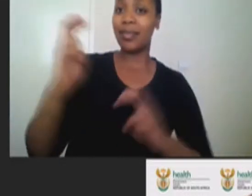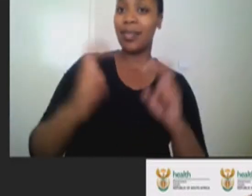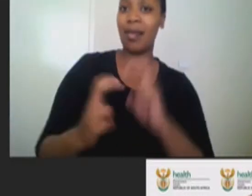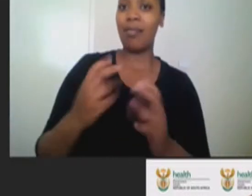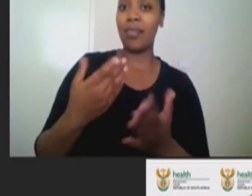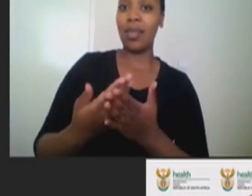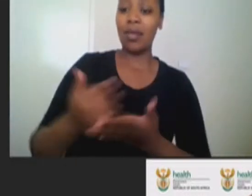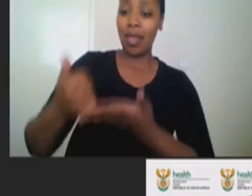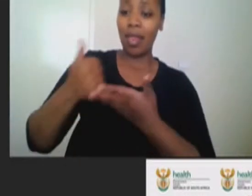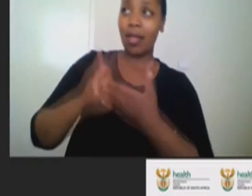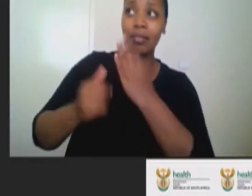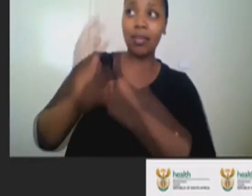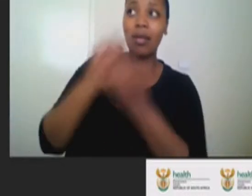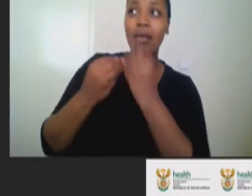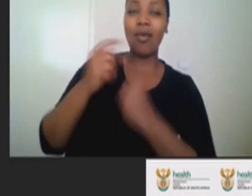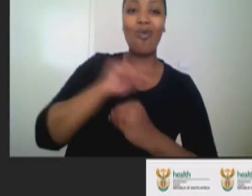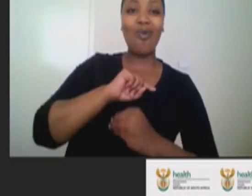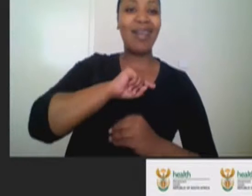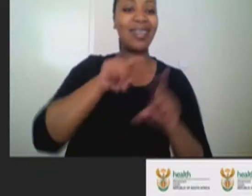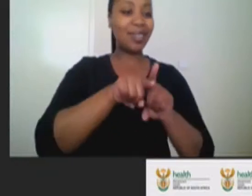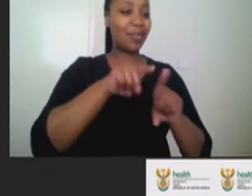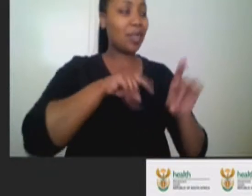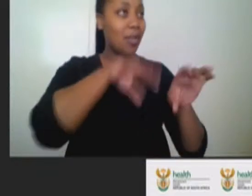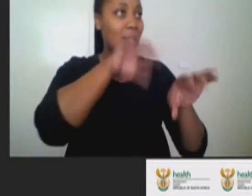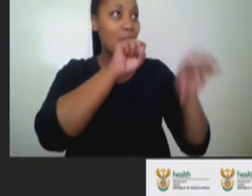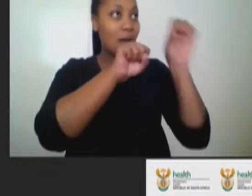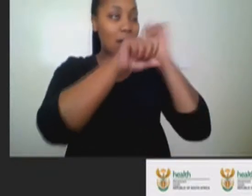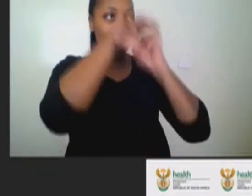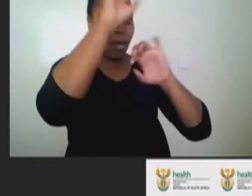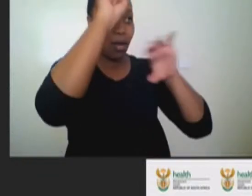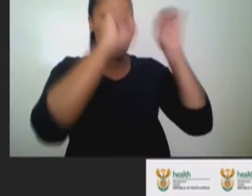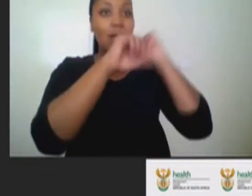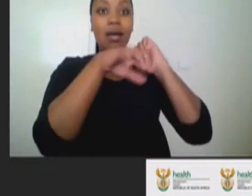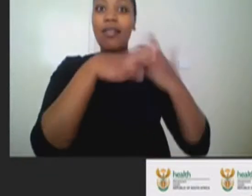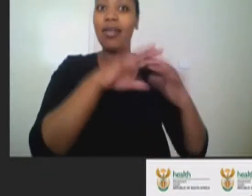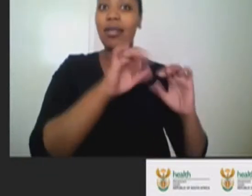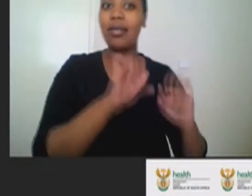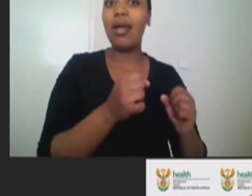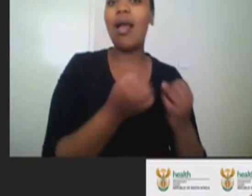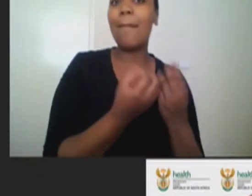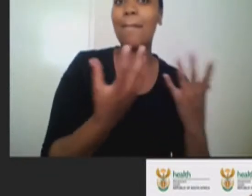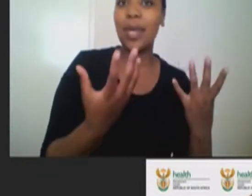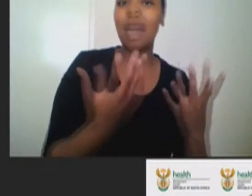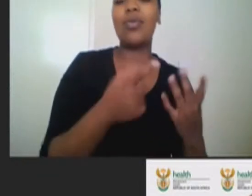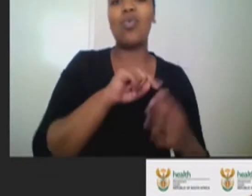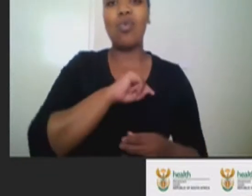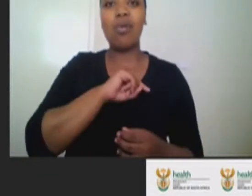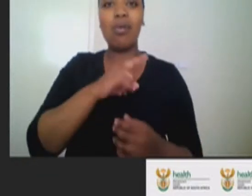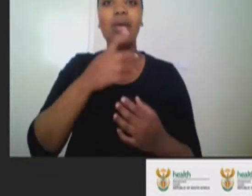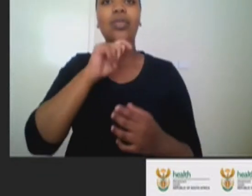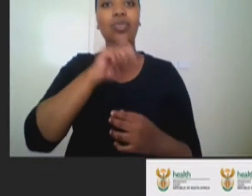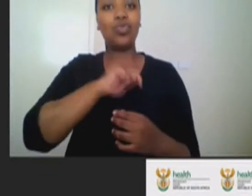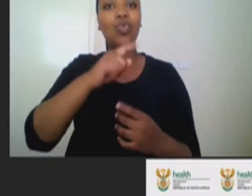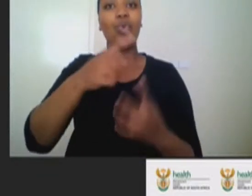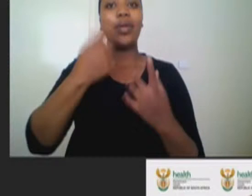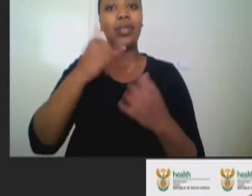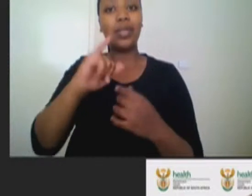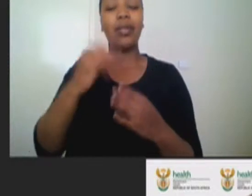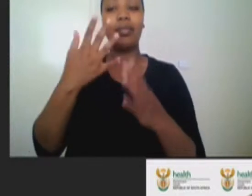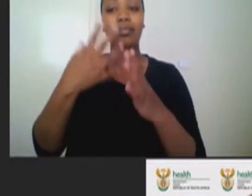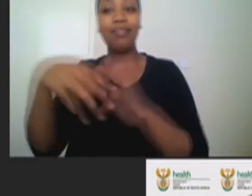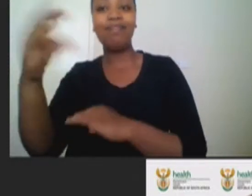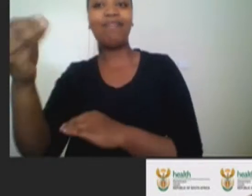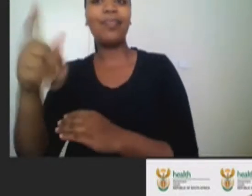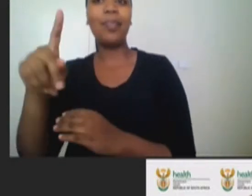of a learning experience, and it is really assisting me, Minister, because we are still going to go out there with you being asked some of